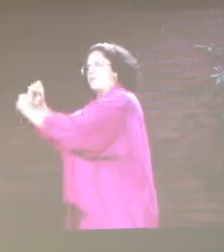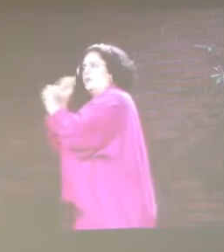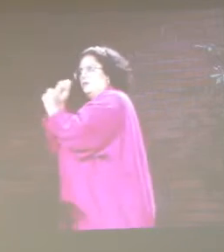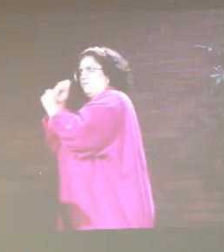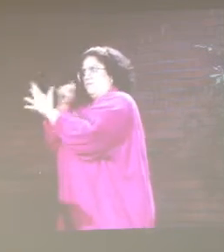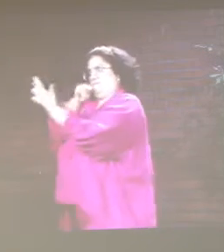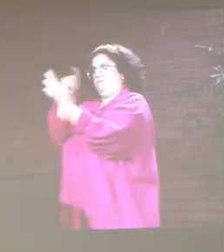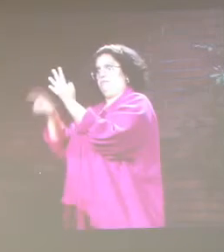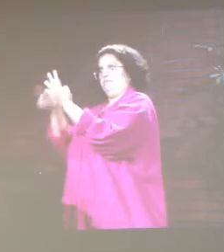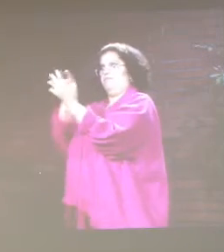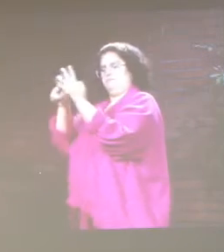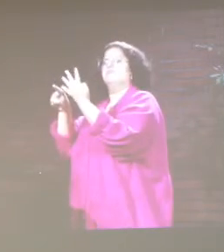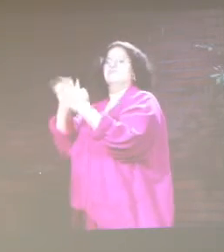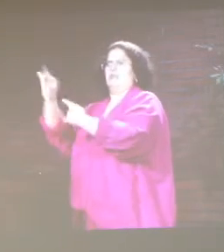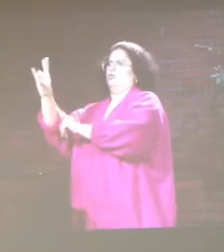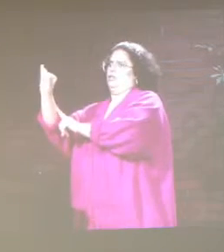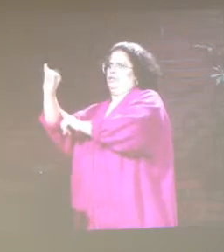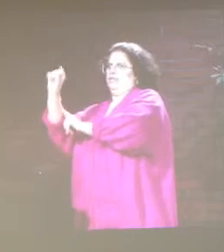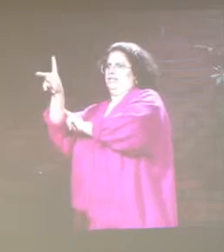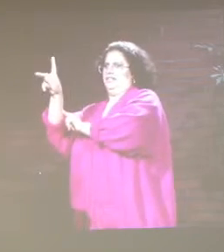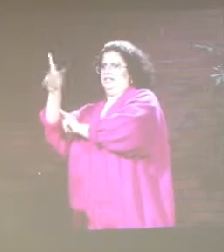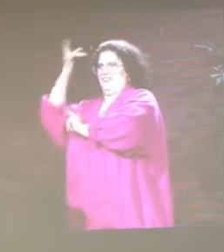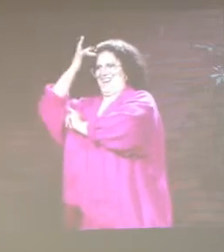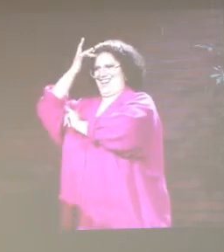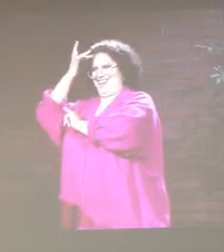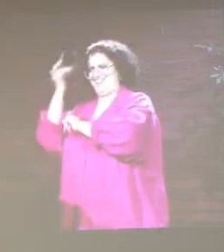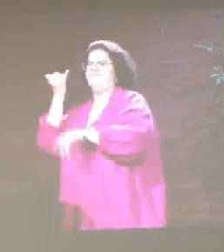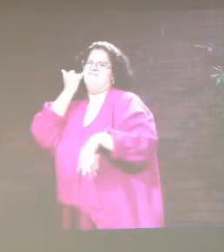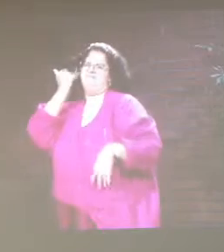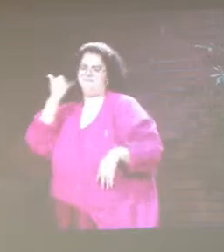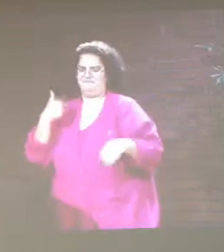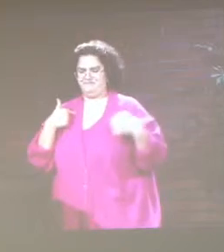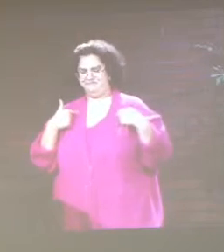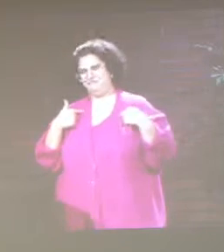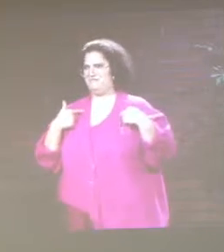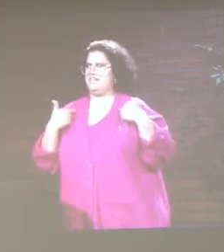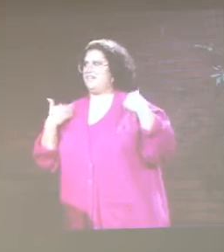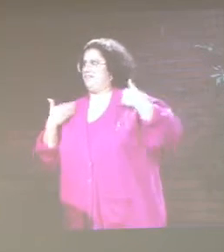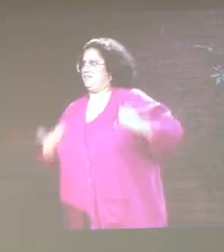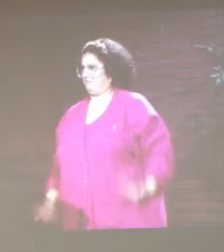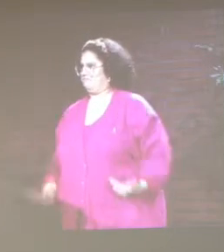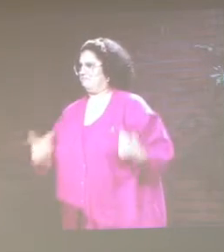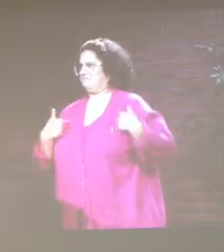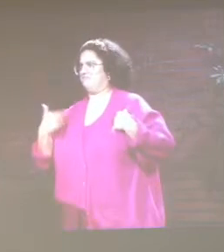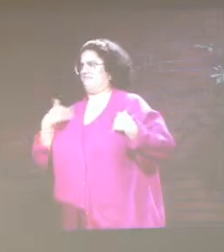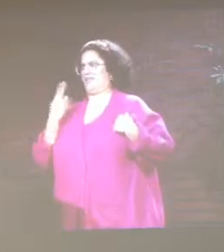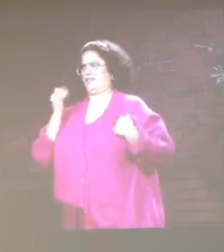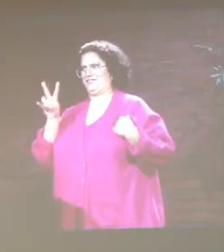woman together. Any reason like that, you have risk of contracting